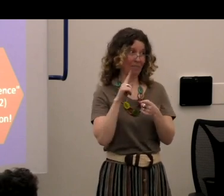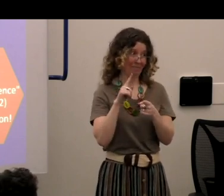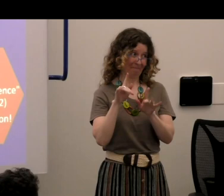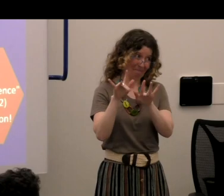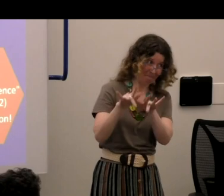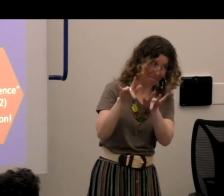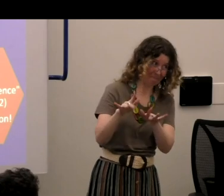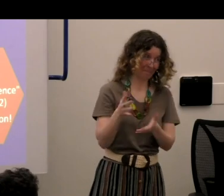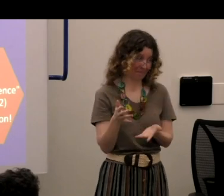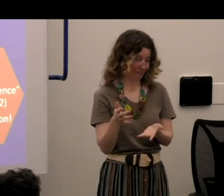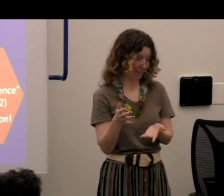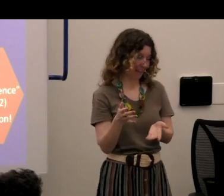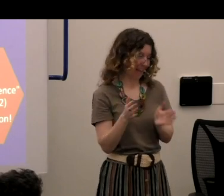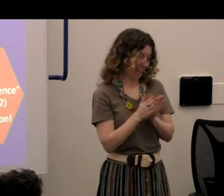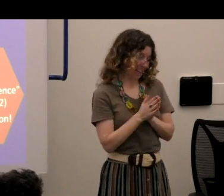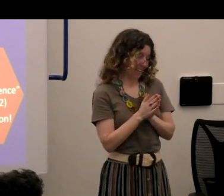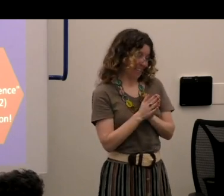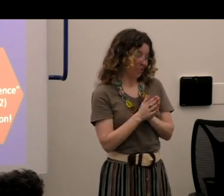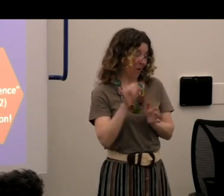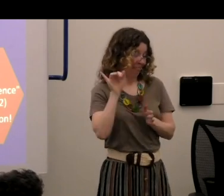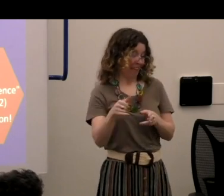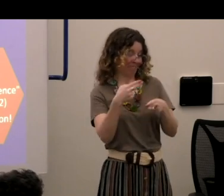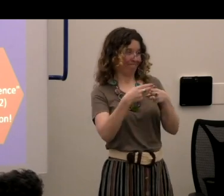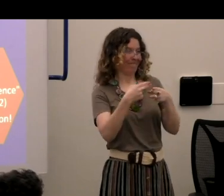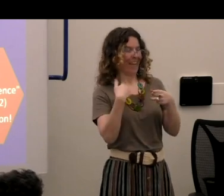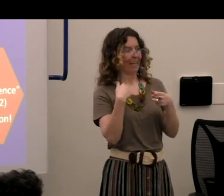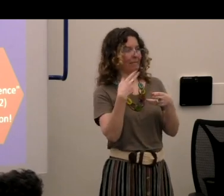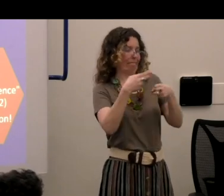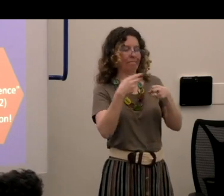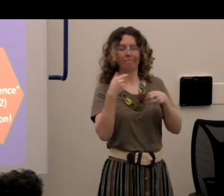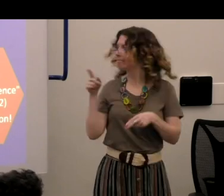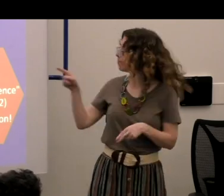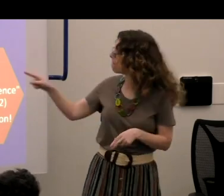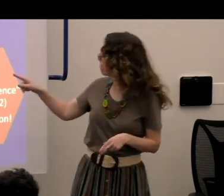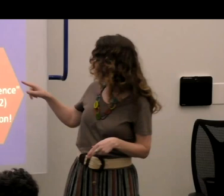And it sort of assumes a pitiful stance on deaf people.